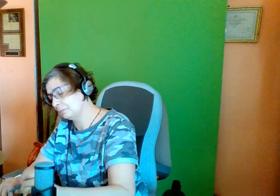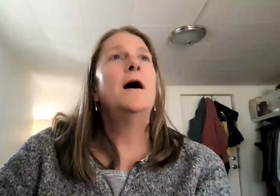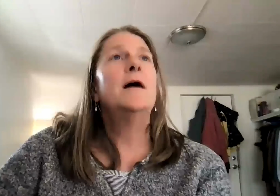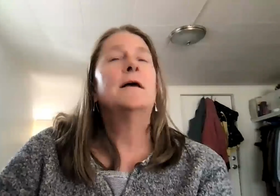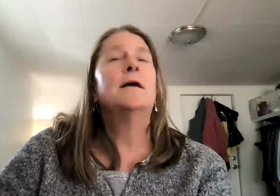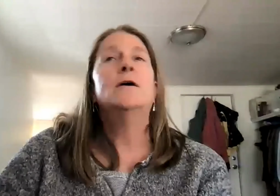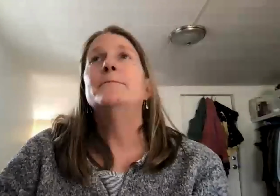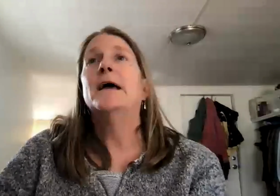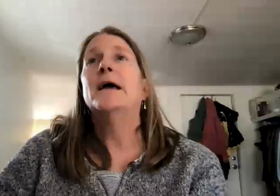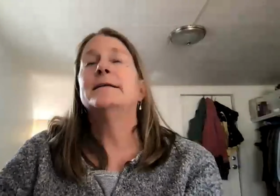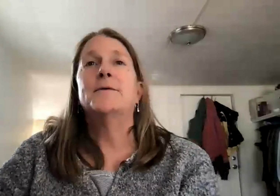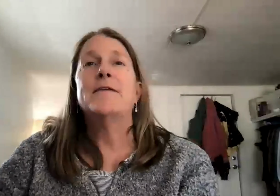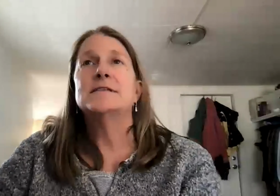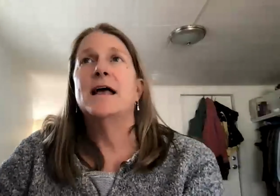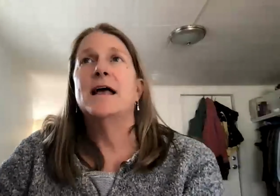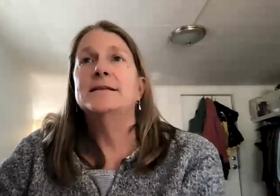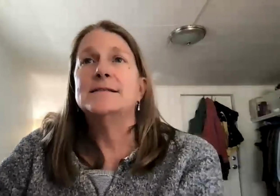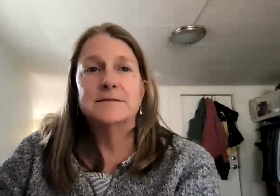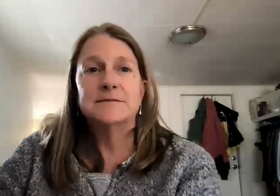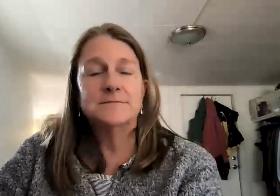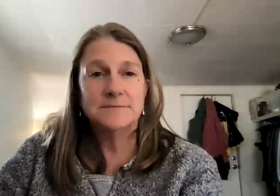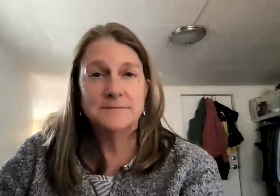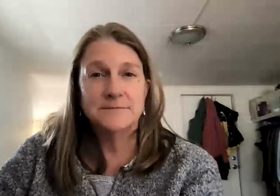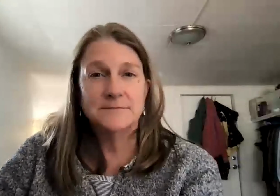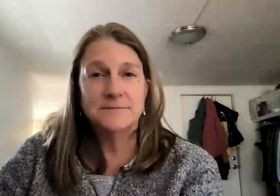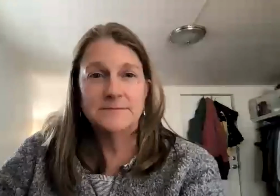So Robin, I don't have the slides.